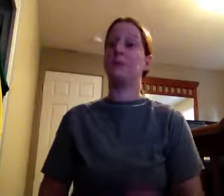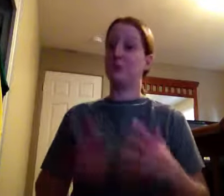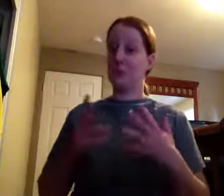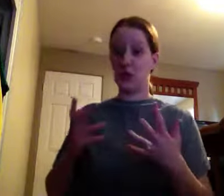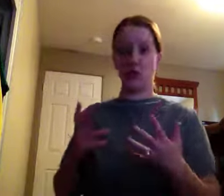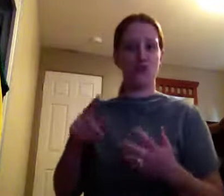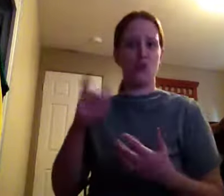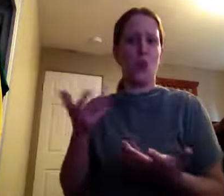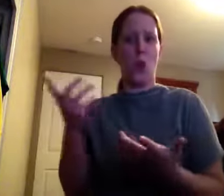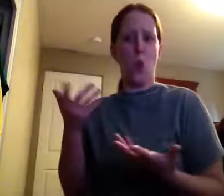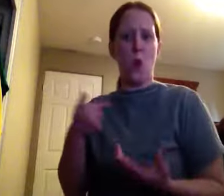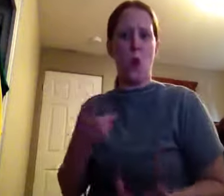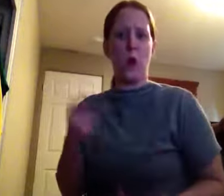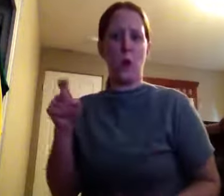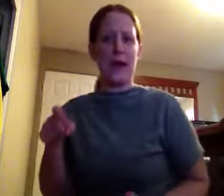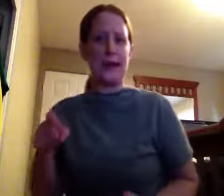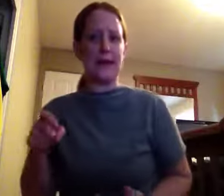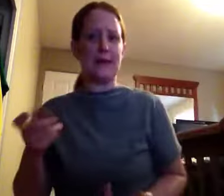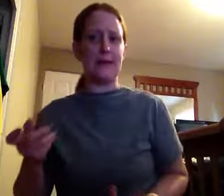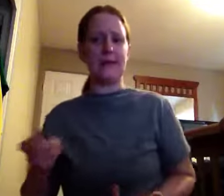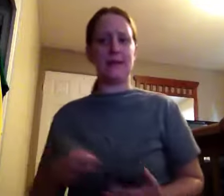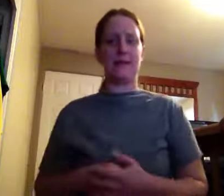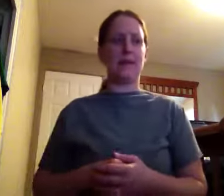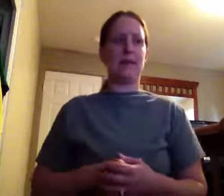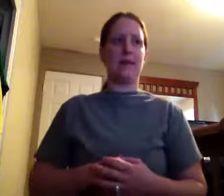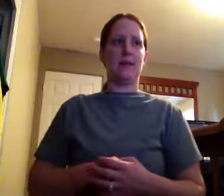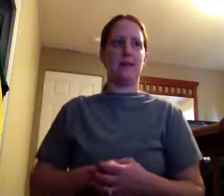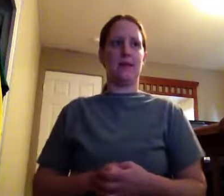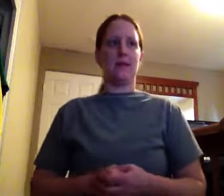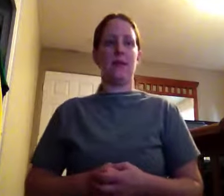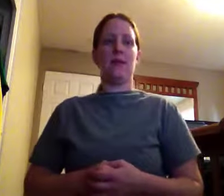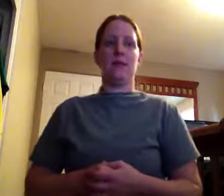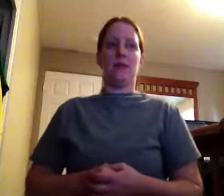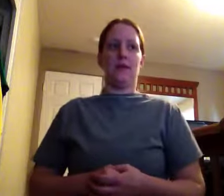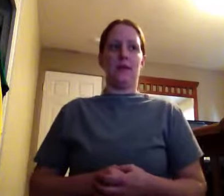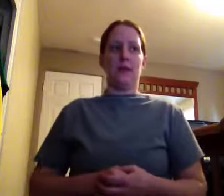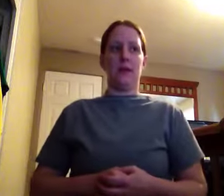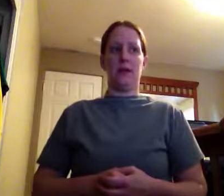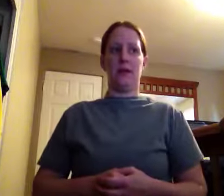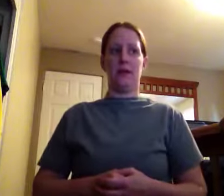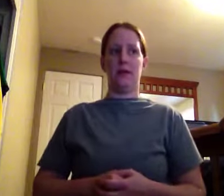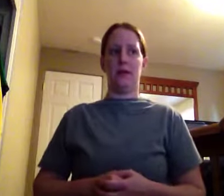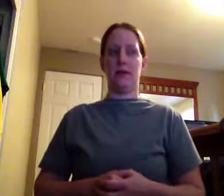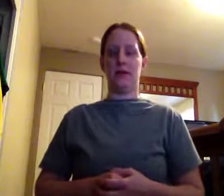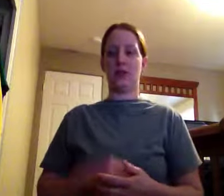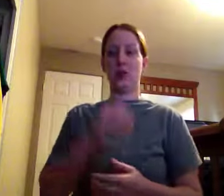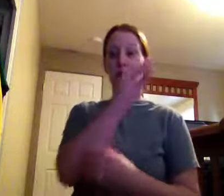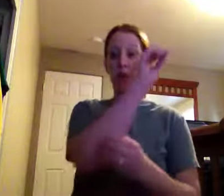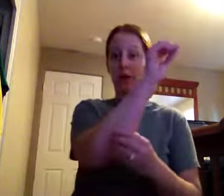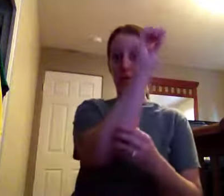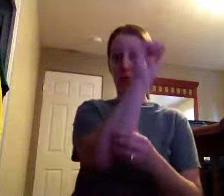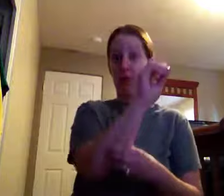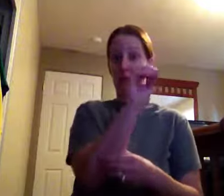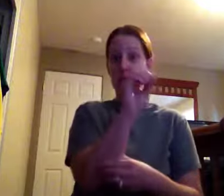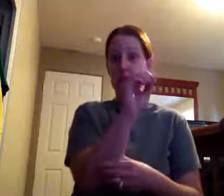need? Percent to grams. That means I'm physically going to take this word percent right here, the symbol. I'm actually going to change